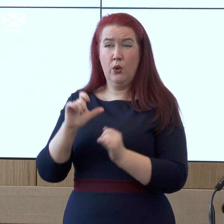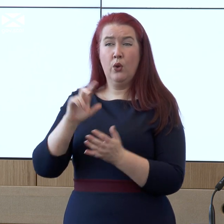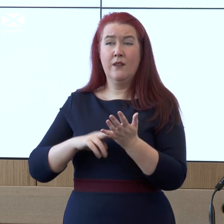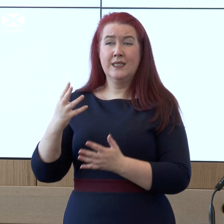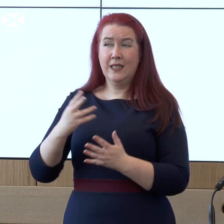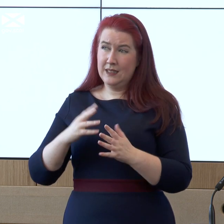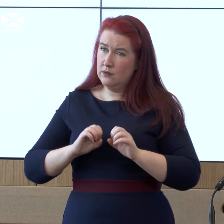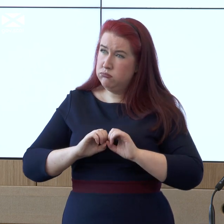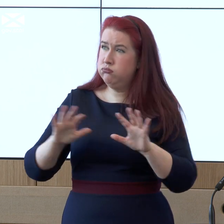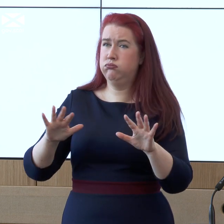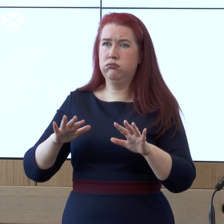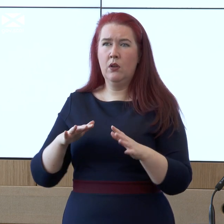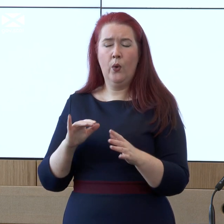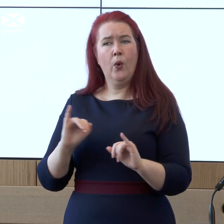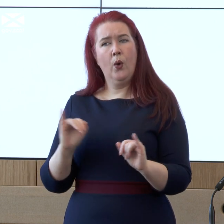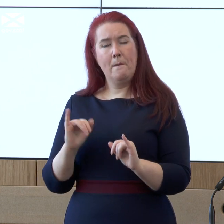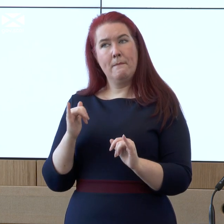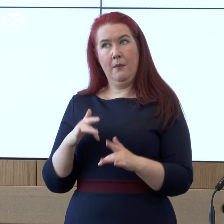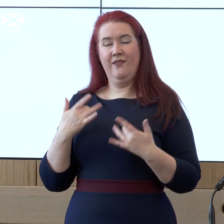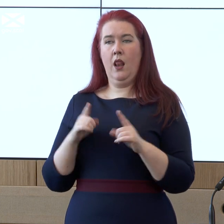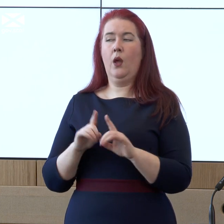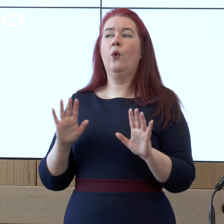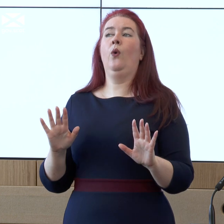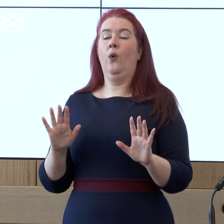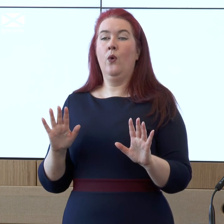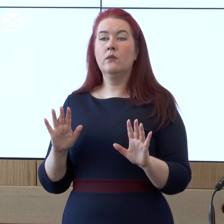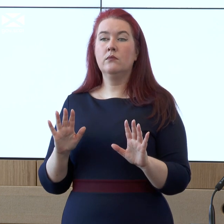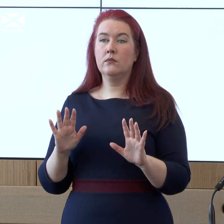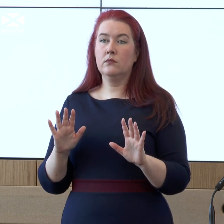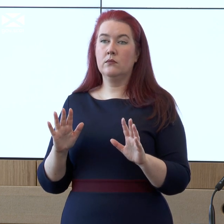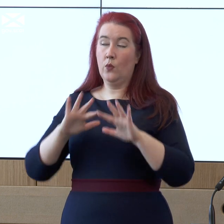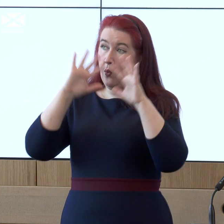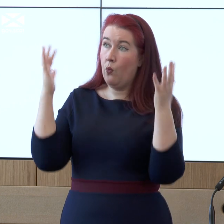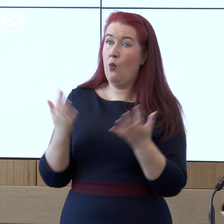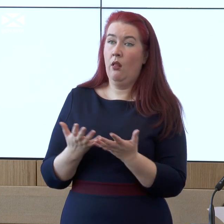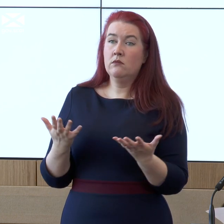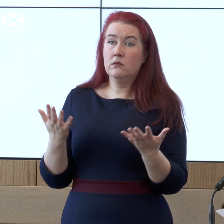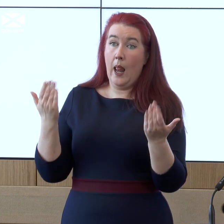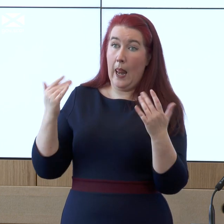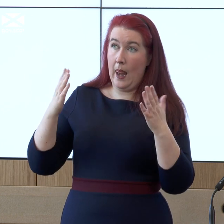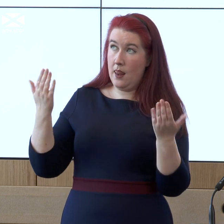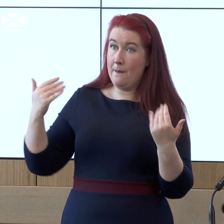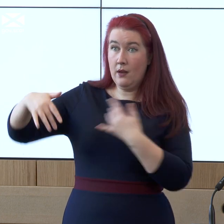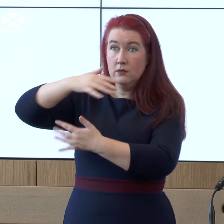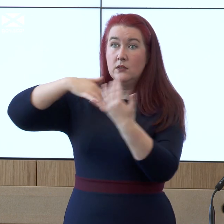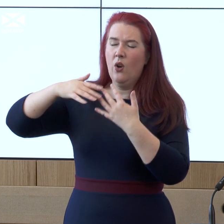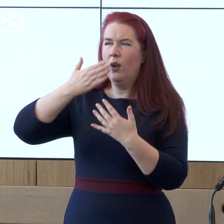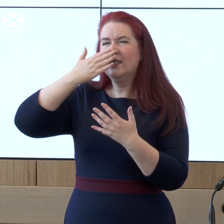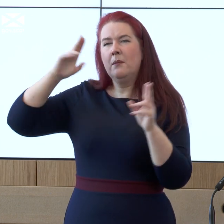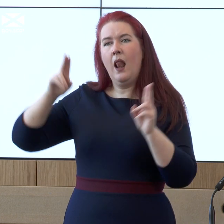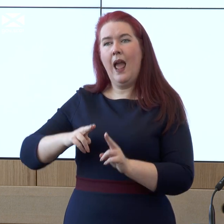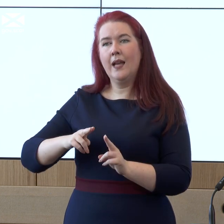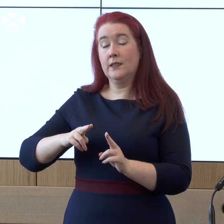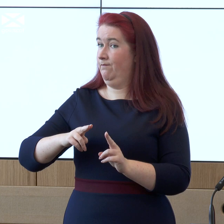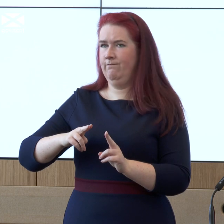at times have seemed that the threat of the global climate crisis has receded, but